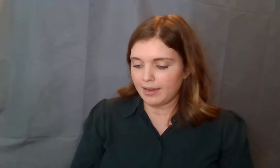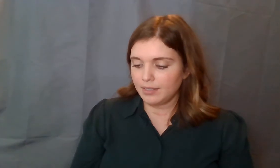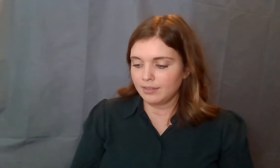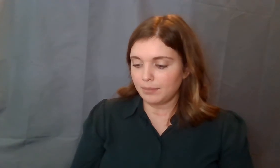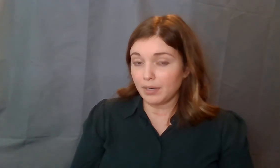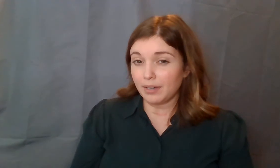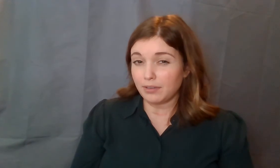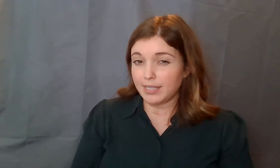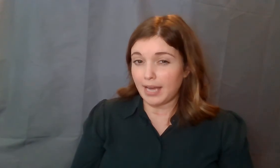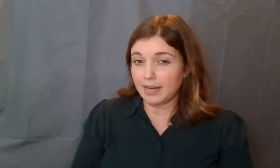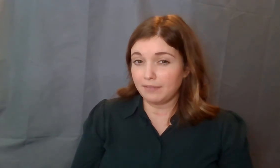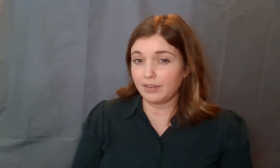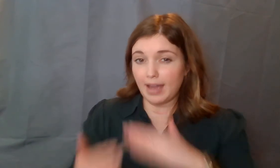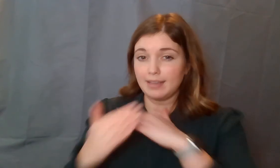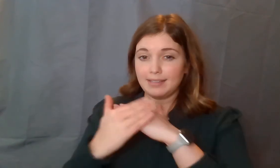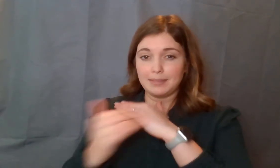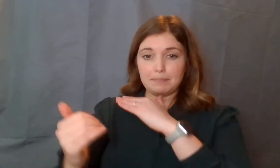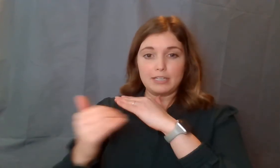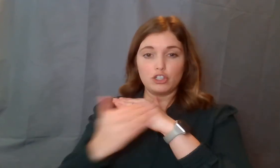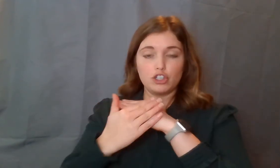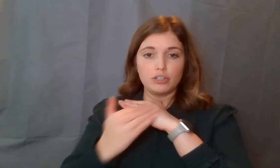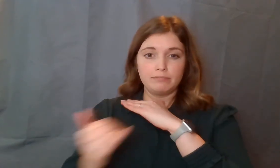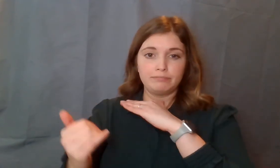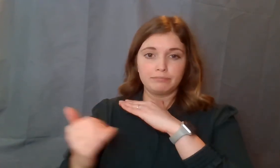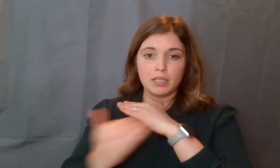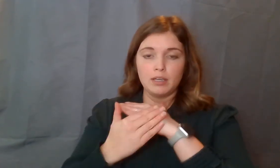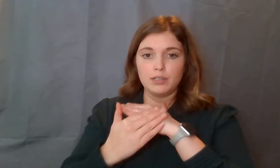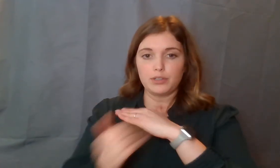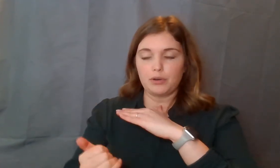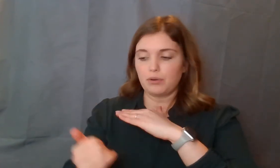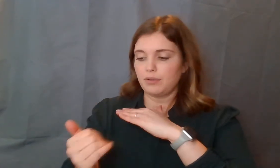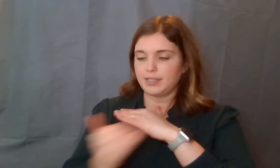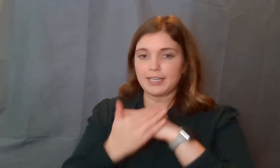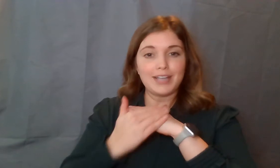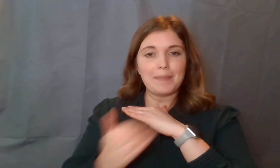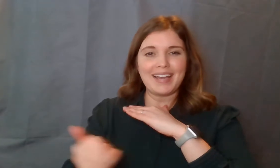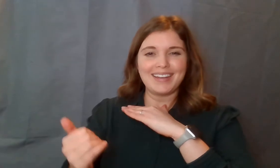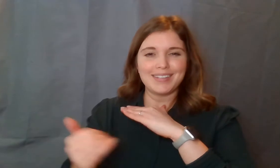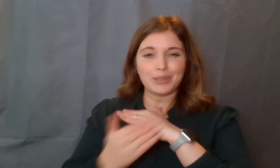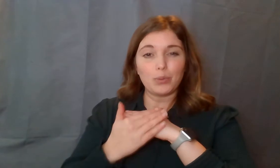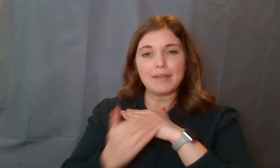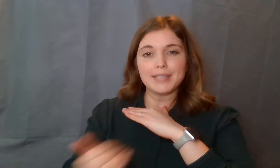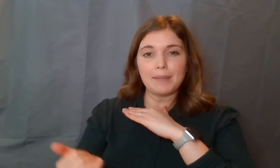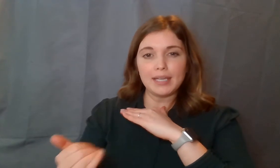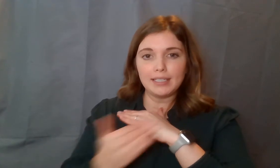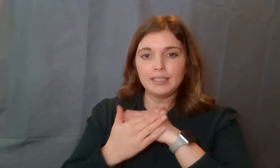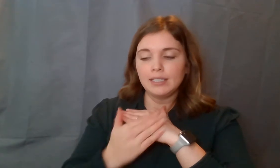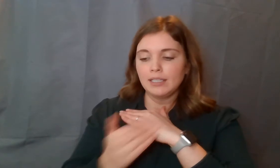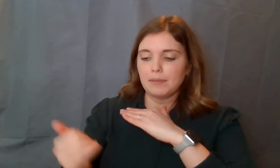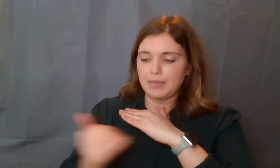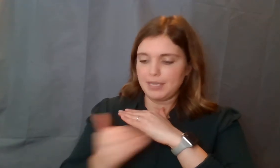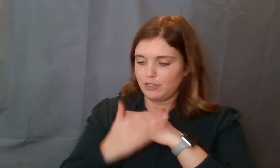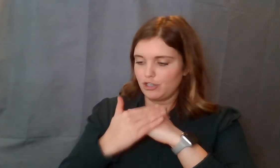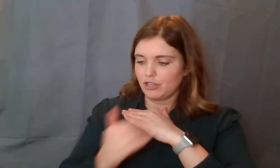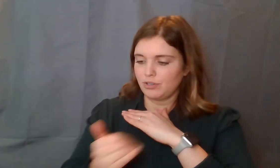signed, but another sign for that is beach. So it's like your dominant hand is like the waves coming in, beach. So